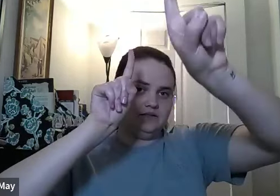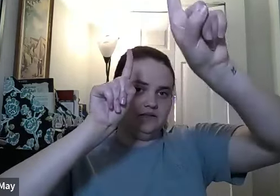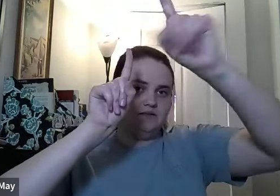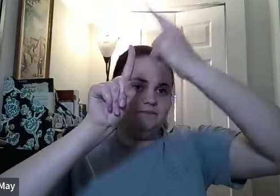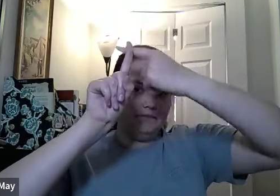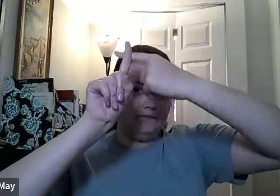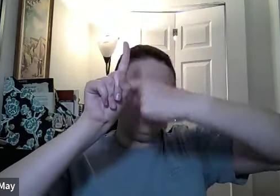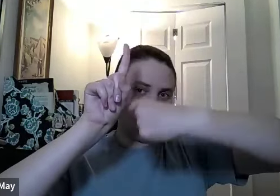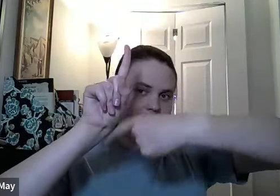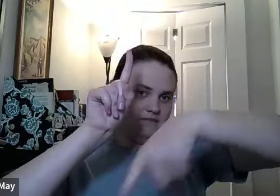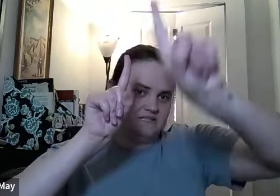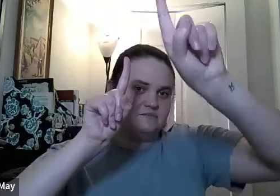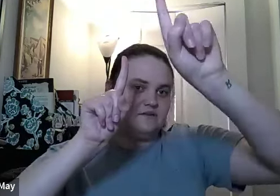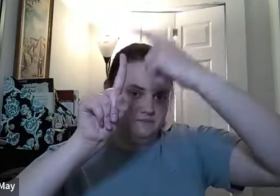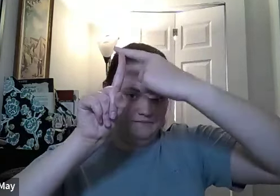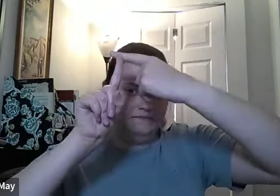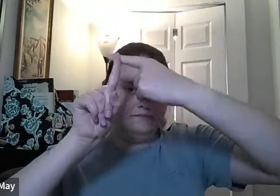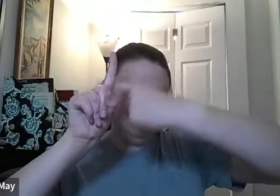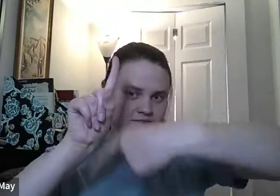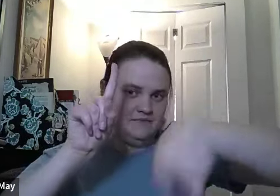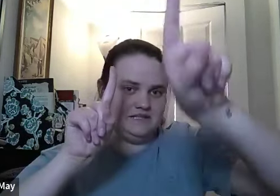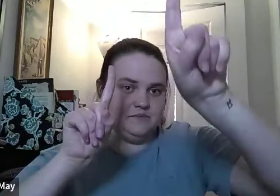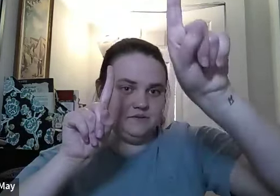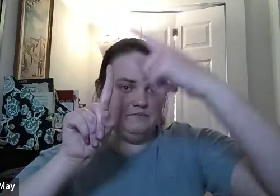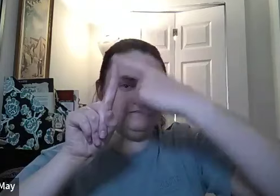month. Next month. Next month.